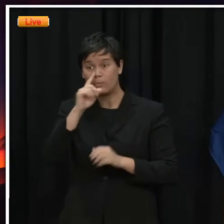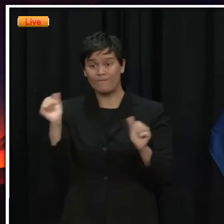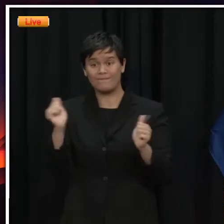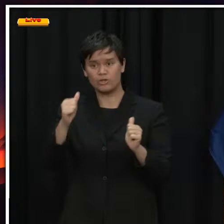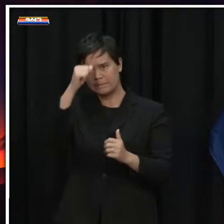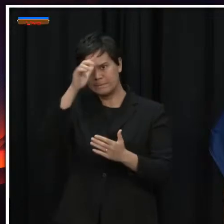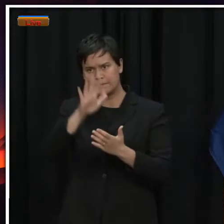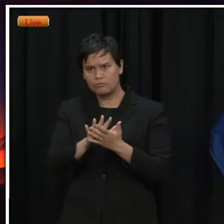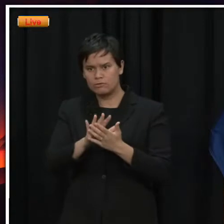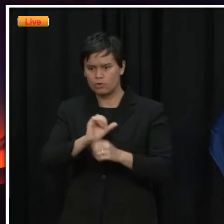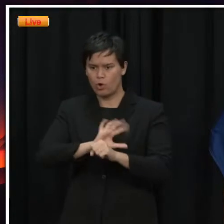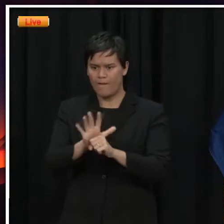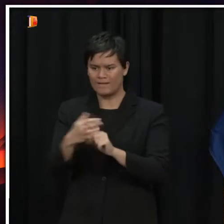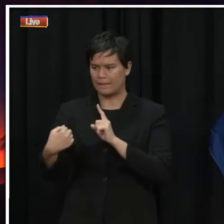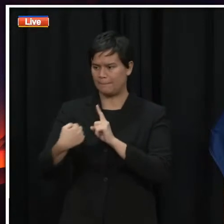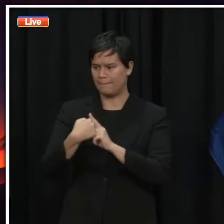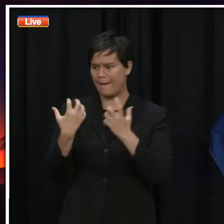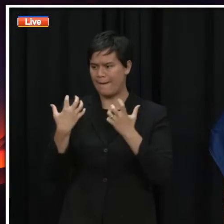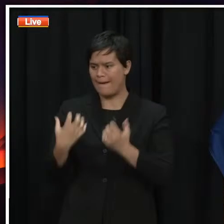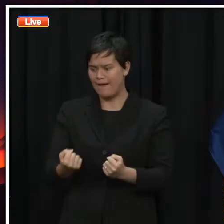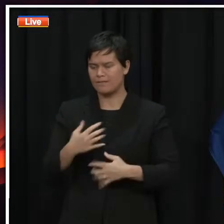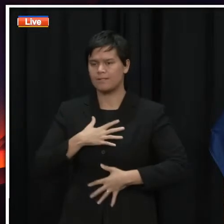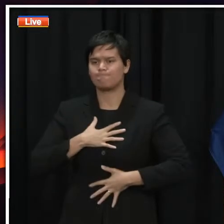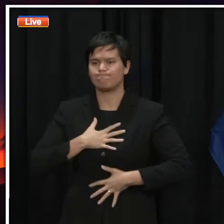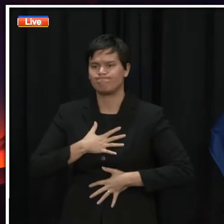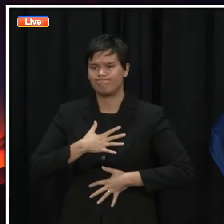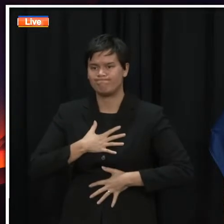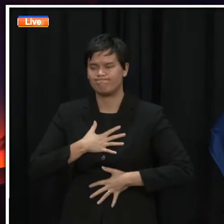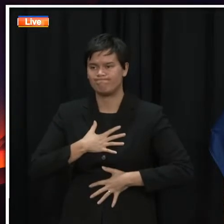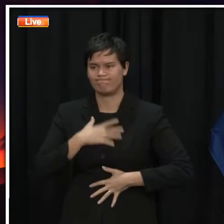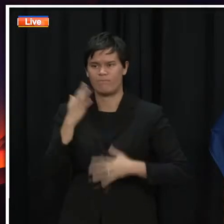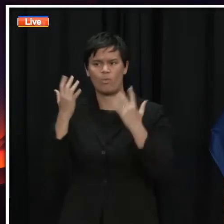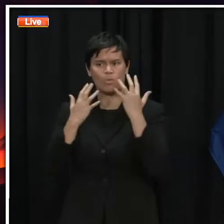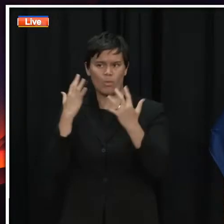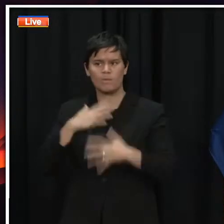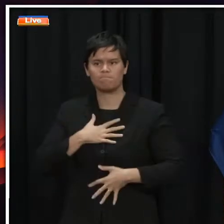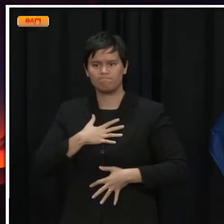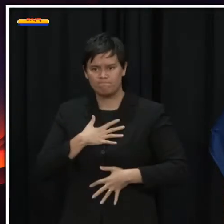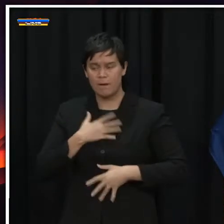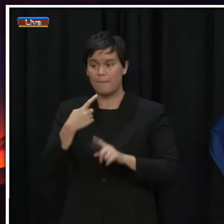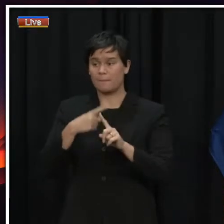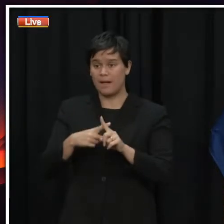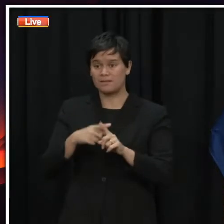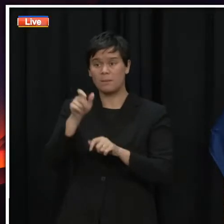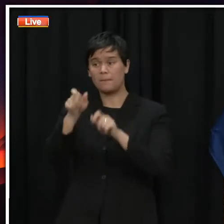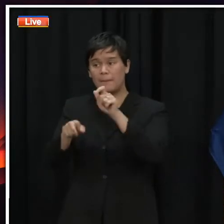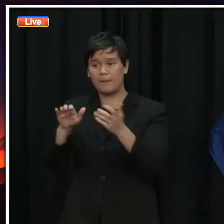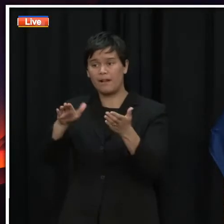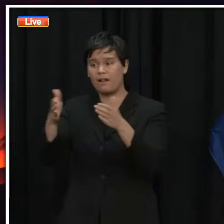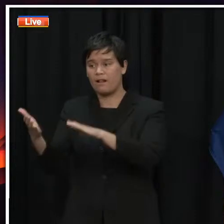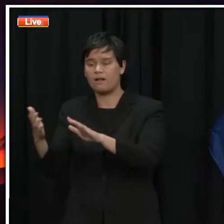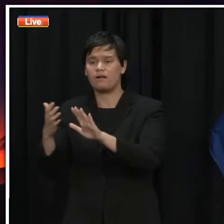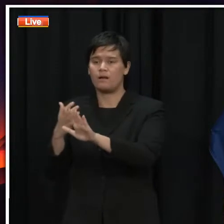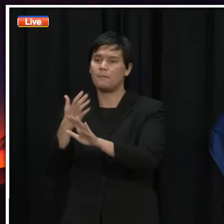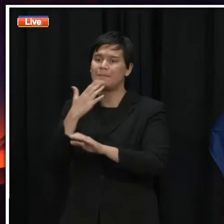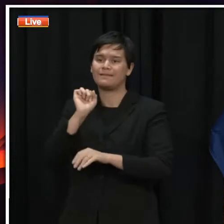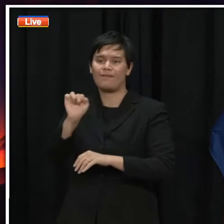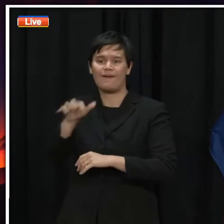by COVID-19 and request the privacy of this family and others who knew this person is